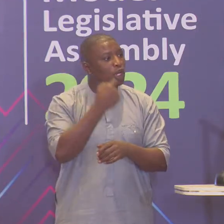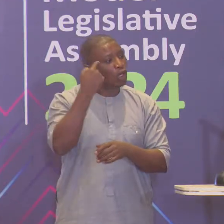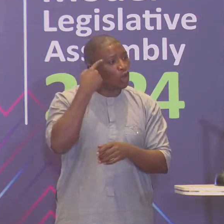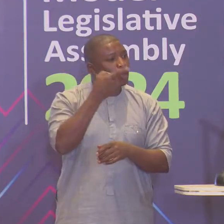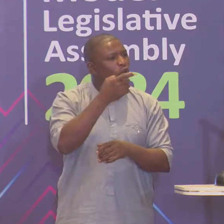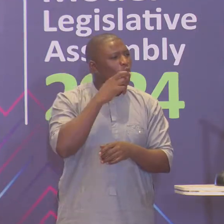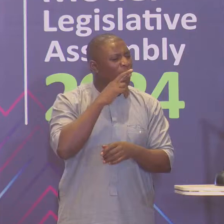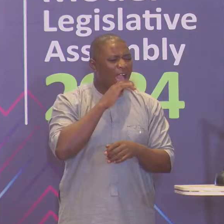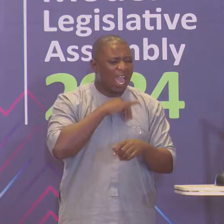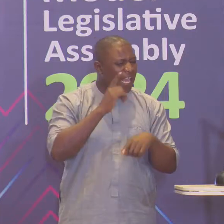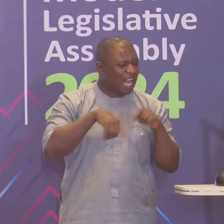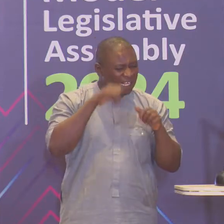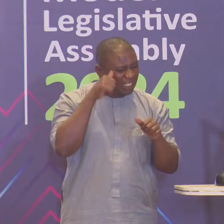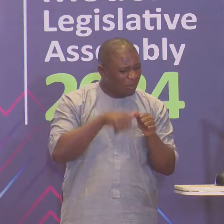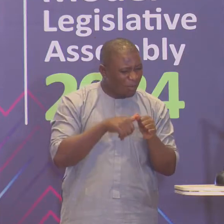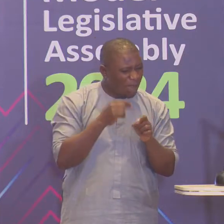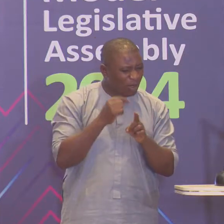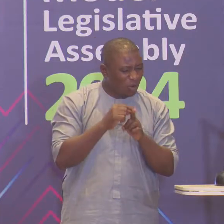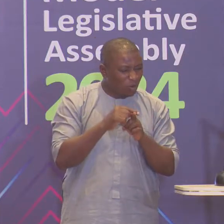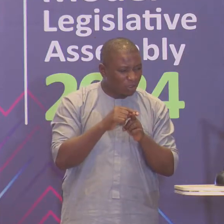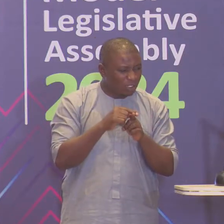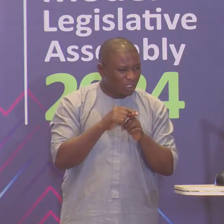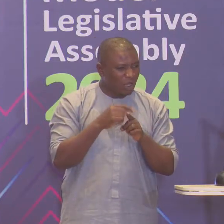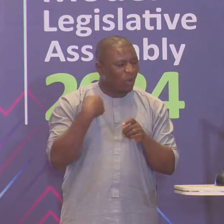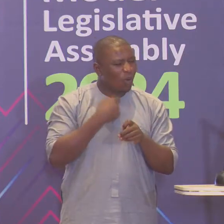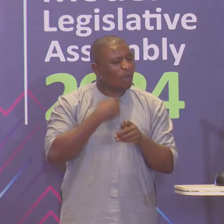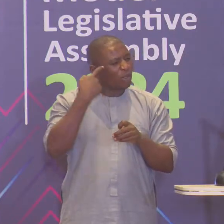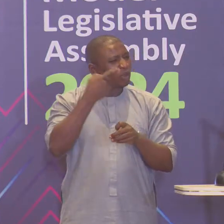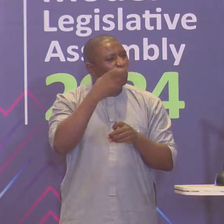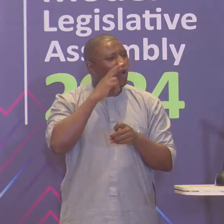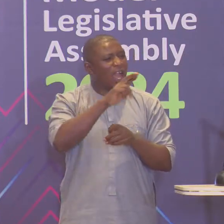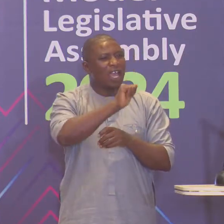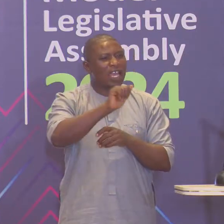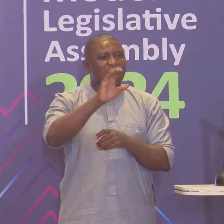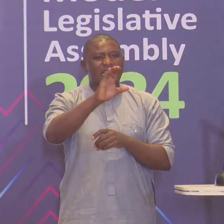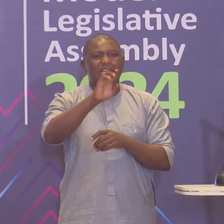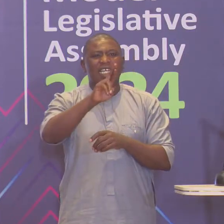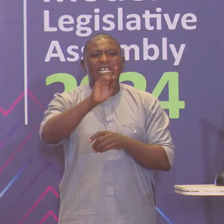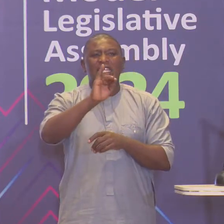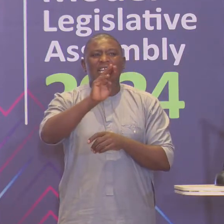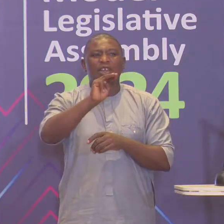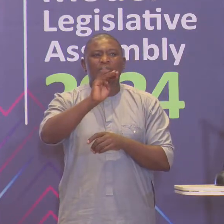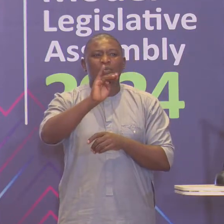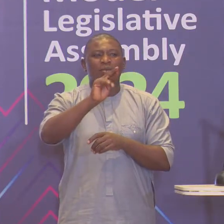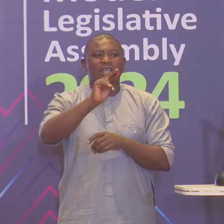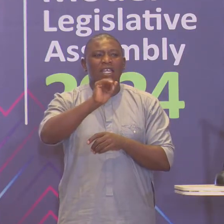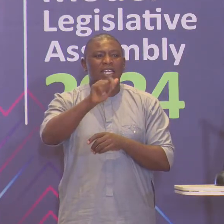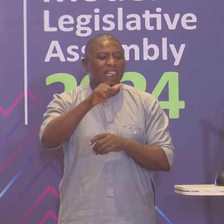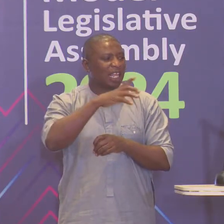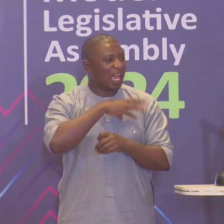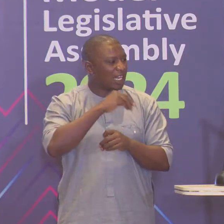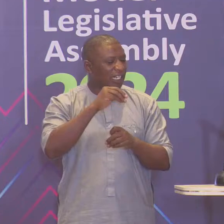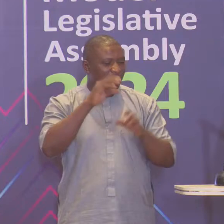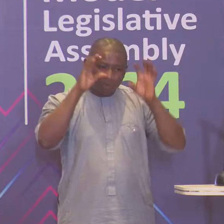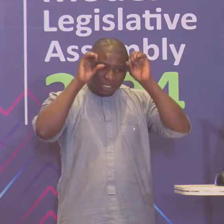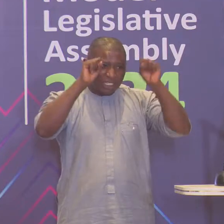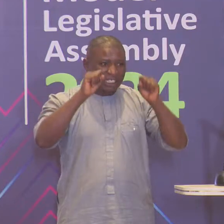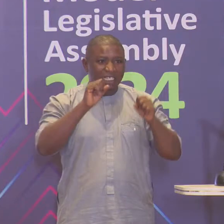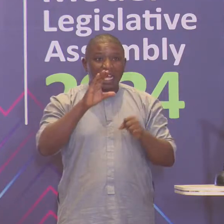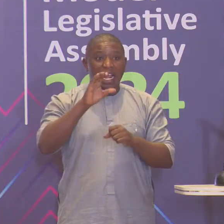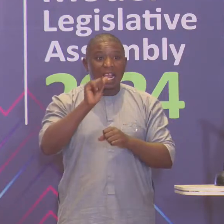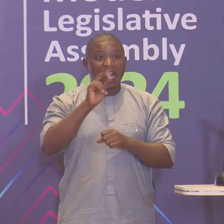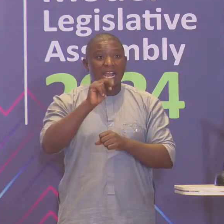I can't remember the word, I think he even used the word criminal or so. And then the presidential candidate was